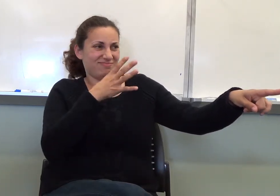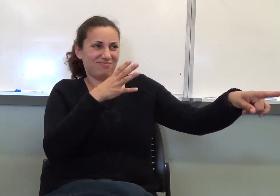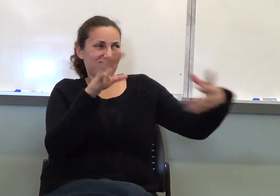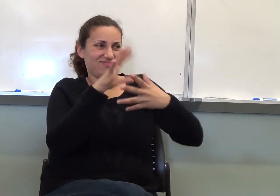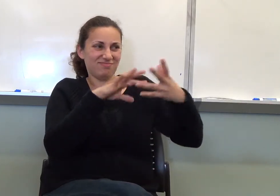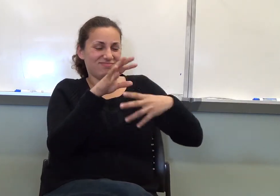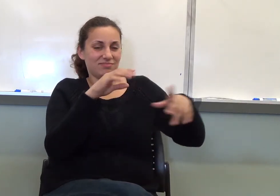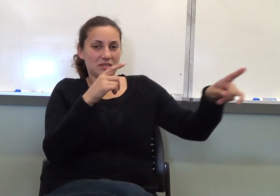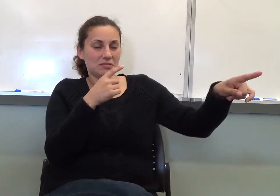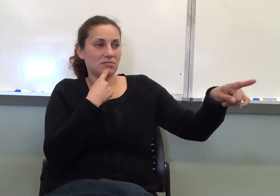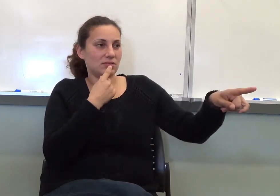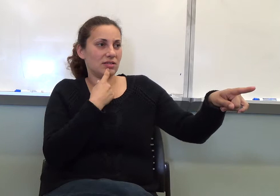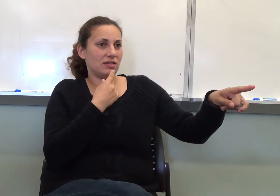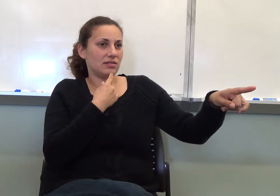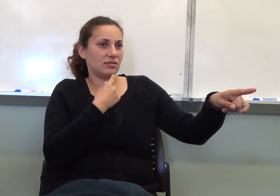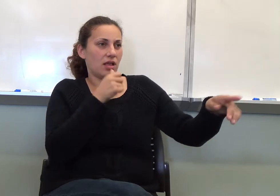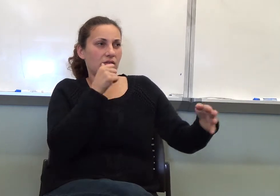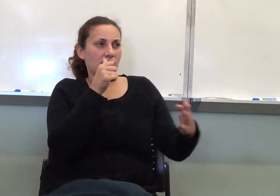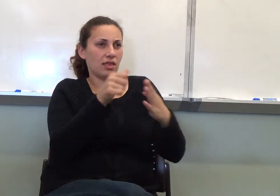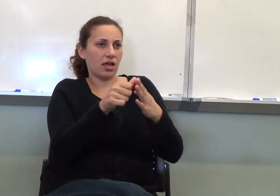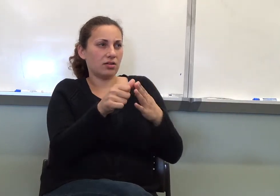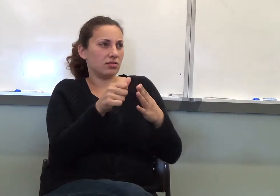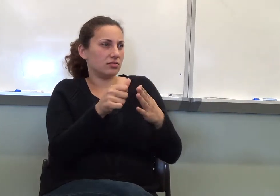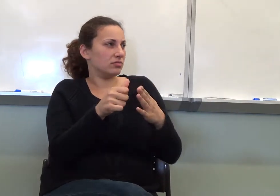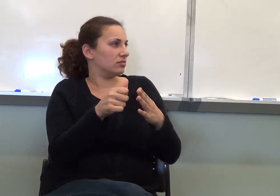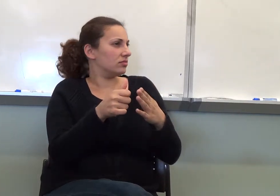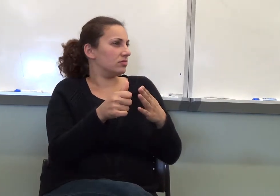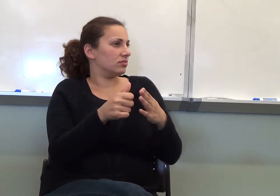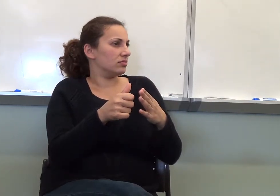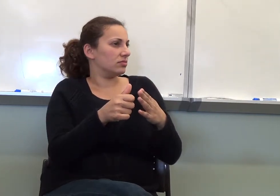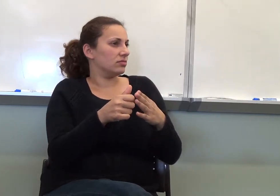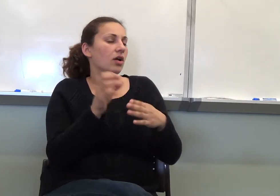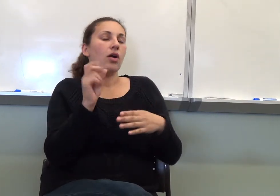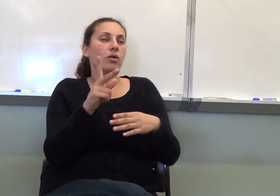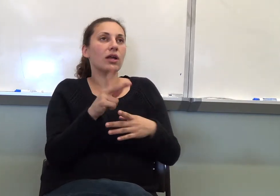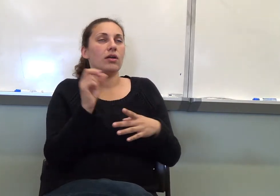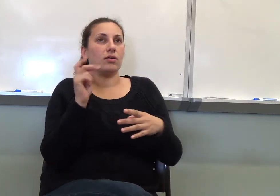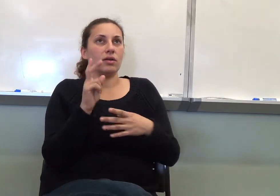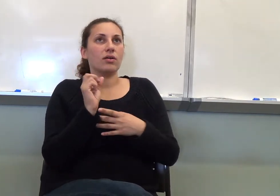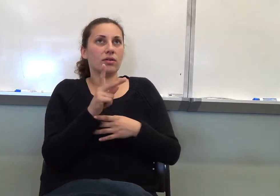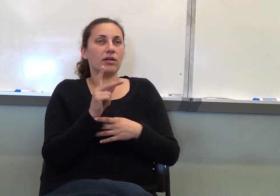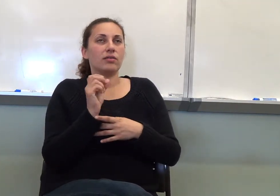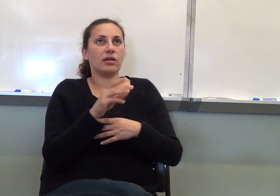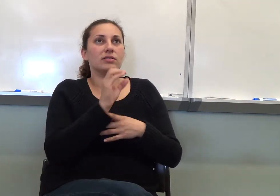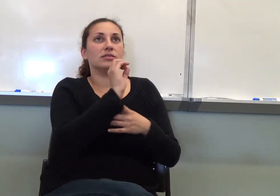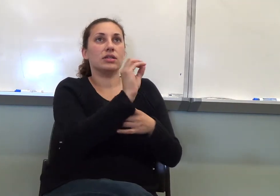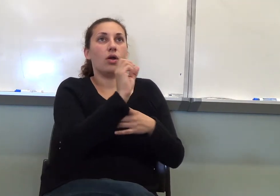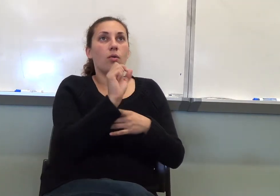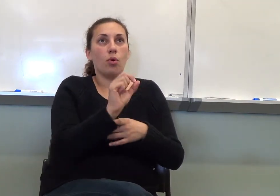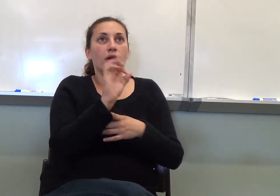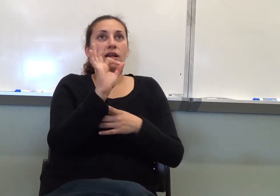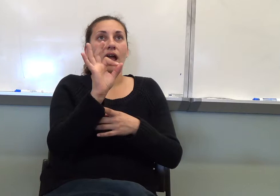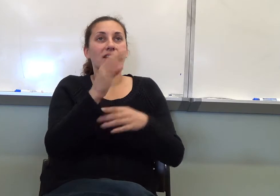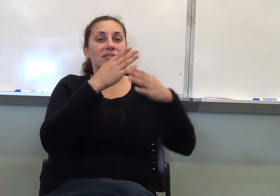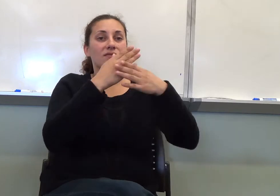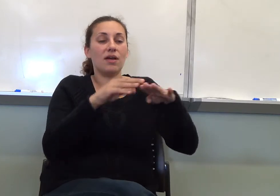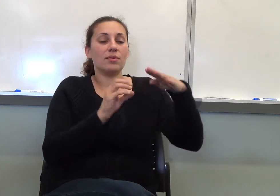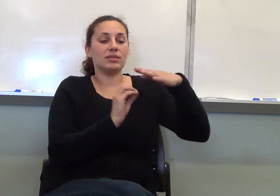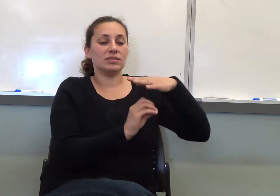letter, no? Just ask the okay, question, don't worry so about it. 0.9 divided by 0.9 leaves the A by itself. Why would you divide